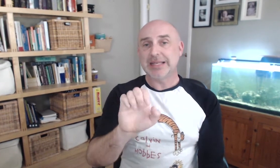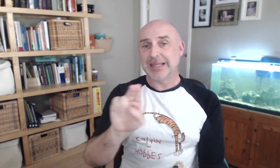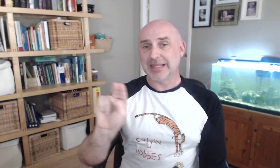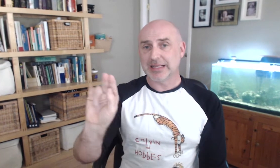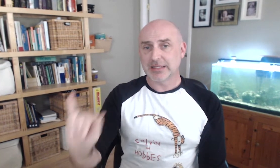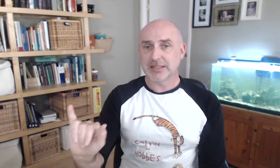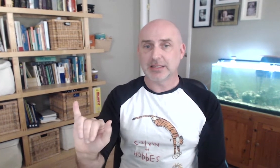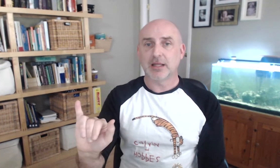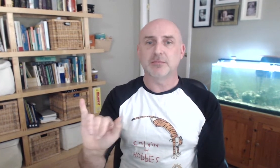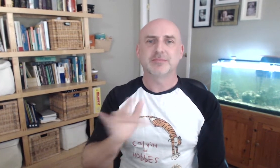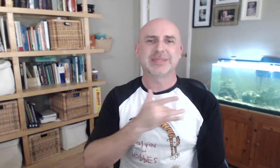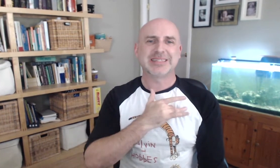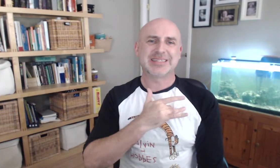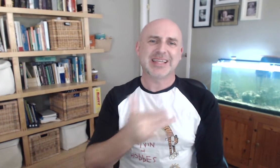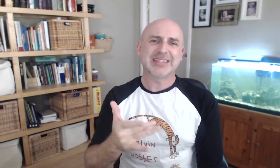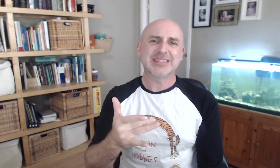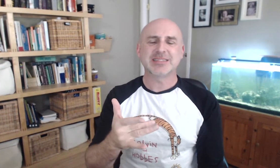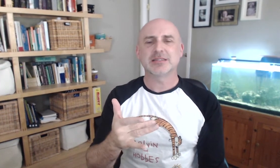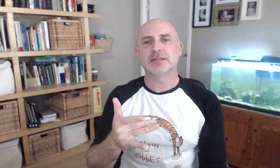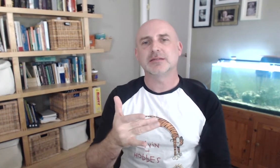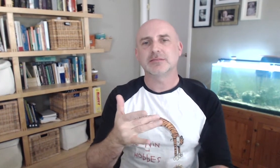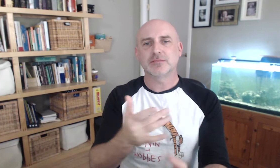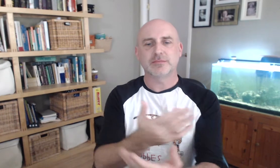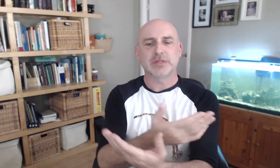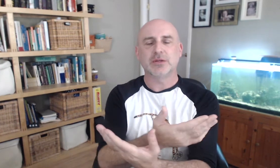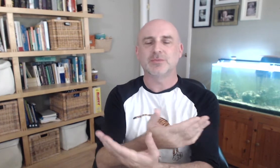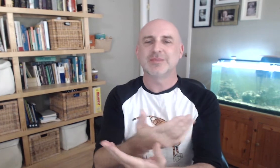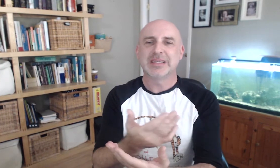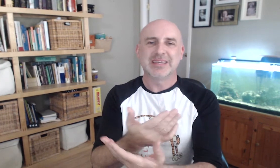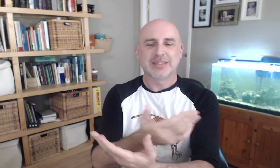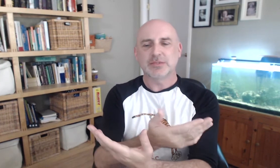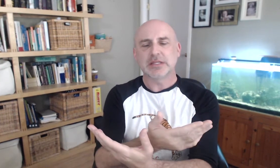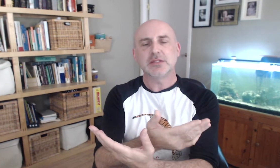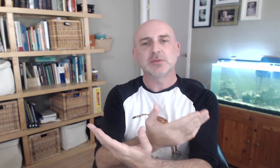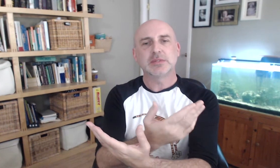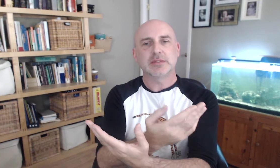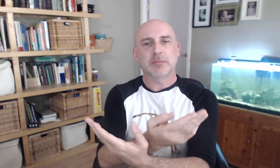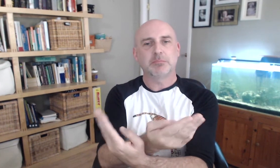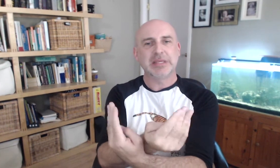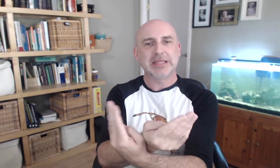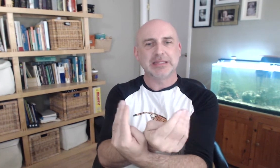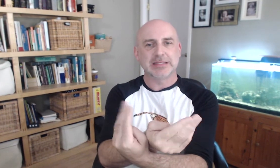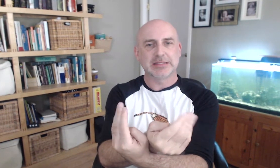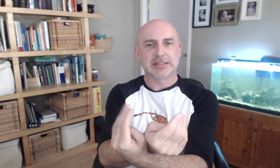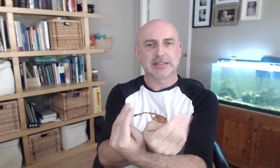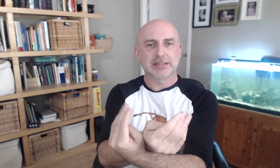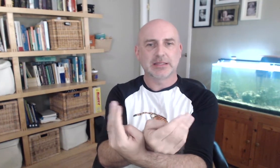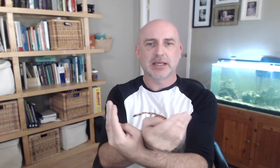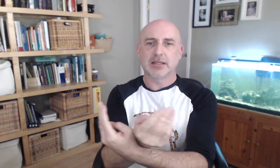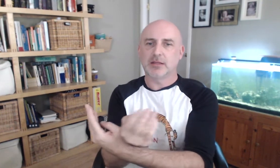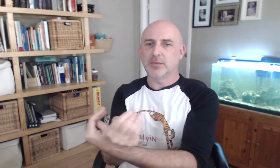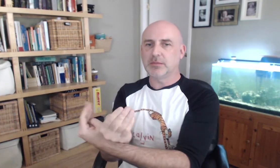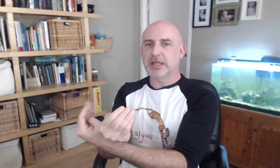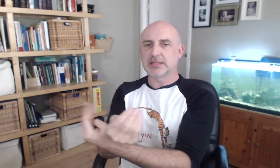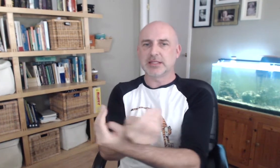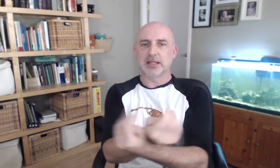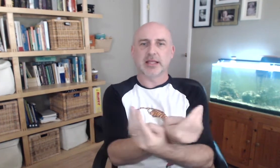bunny, it tends to, we tend to use B's, and then we make a sign like